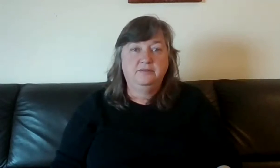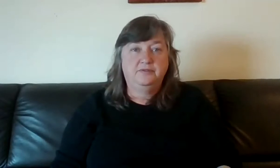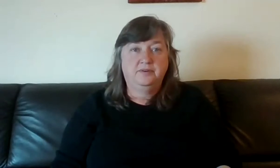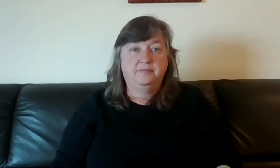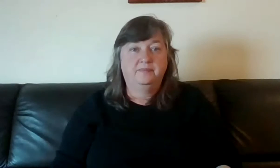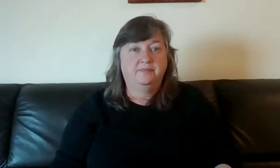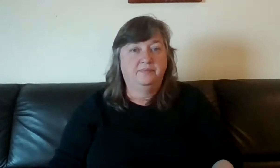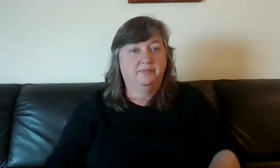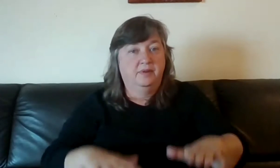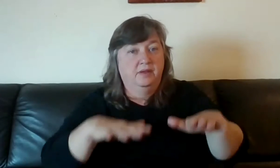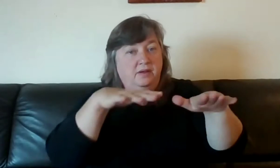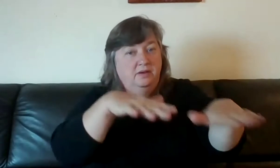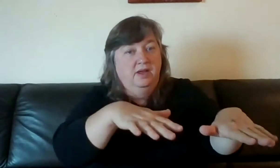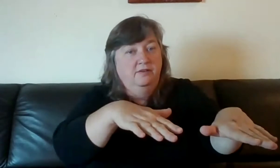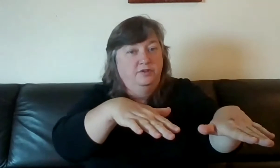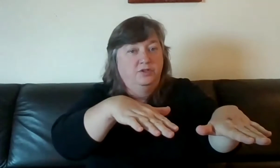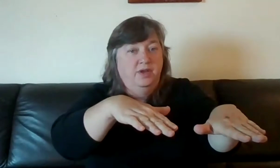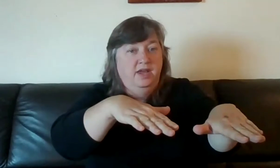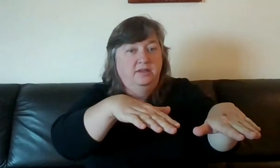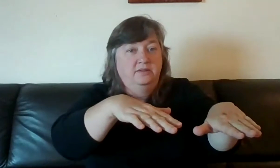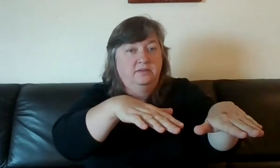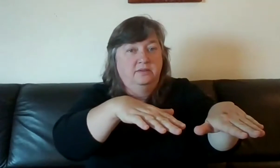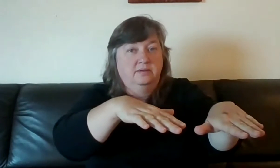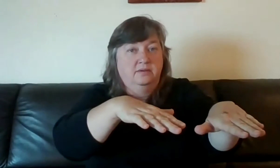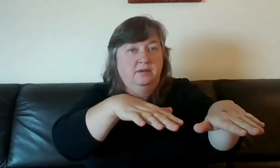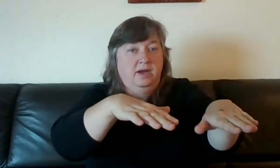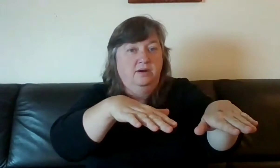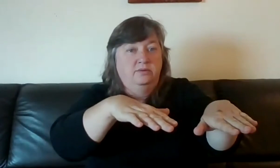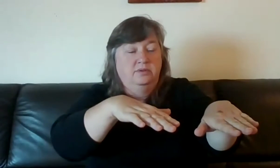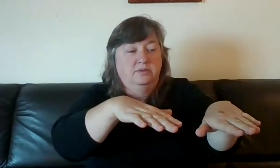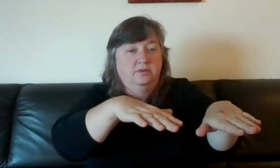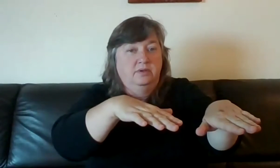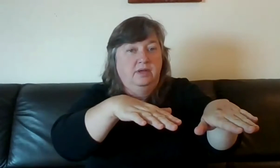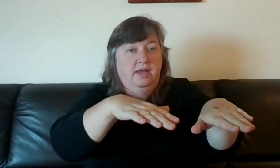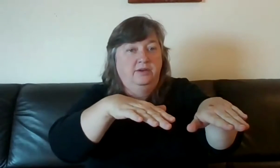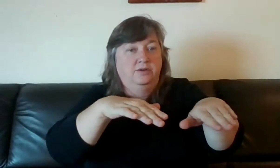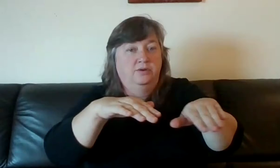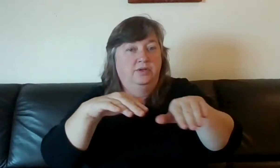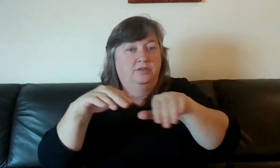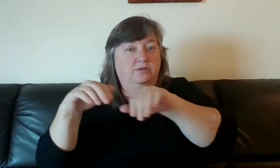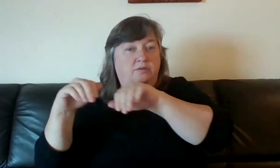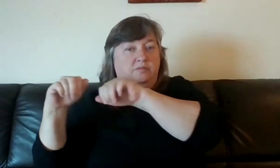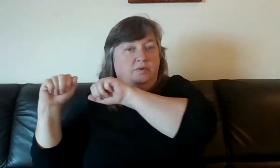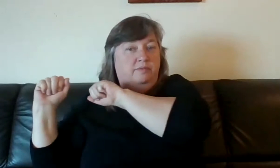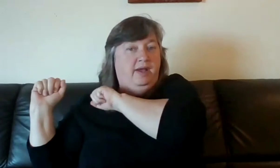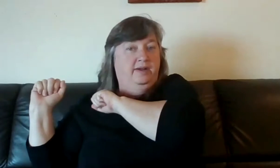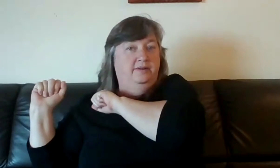Leave. You're going to have your 2 hands out and you're going to pull them back.